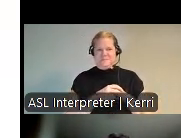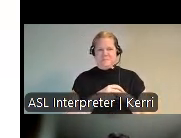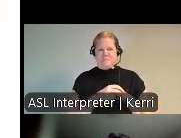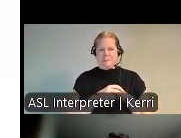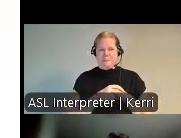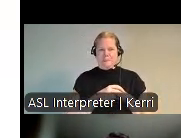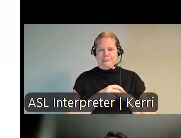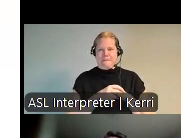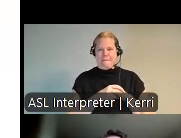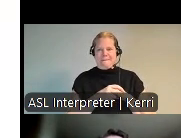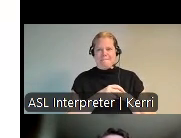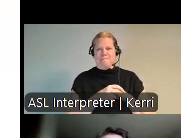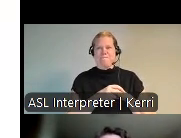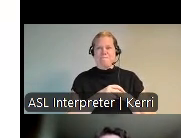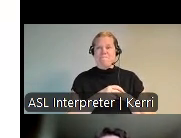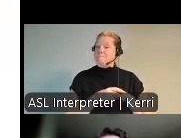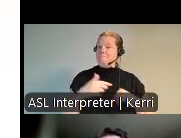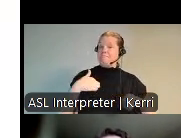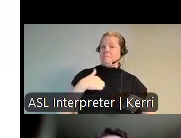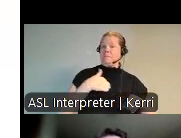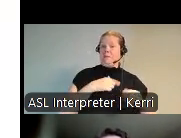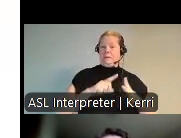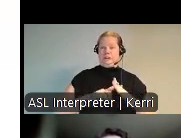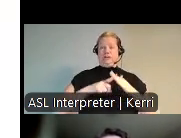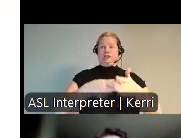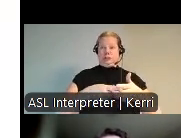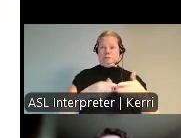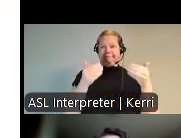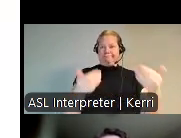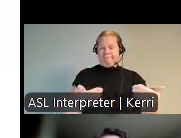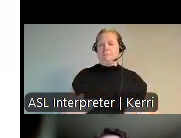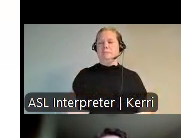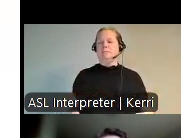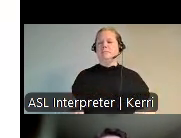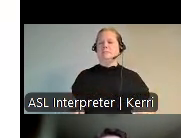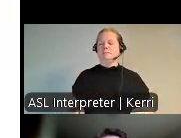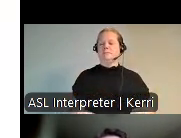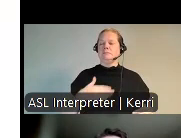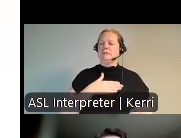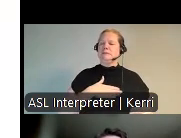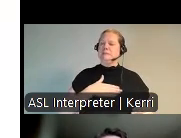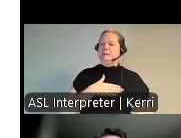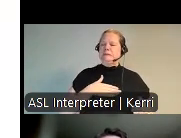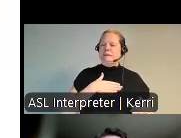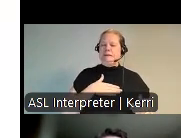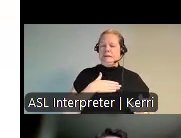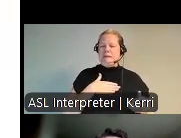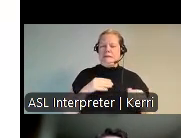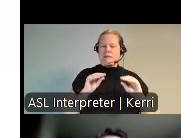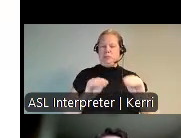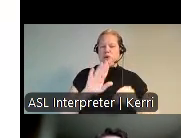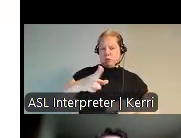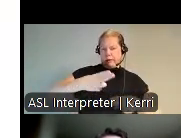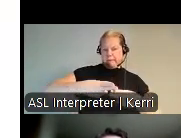Okay. So as we get started, if everyone would take a minute to put your